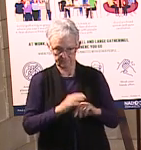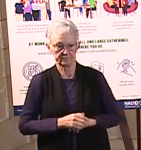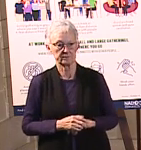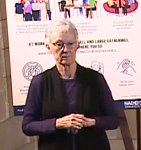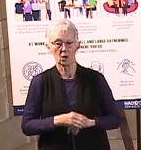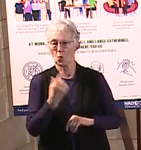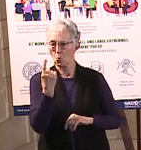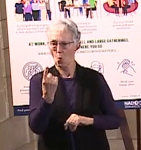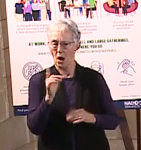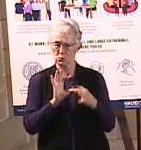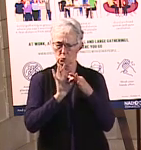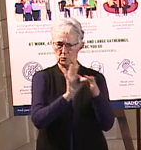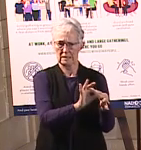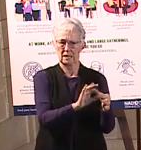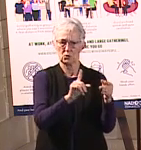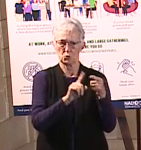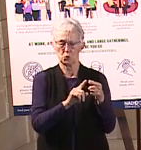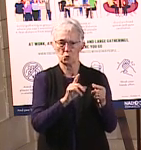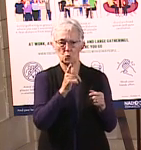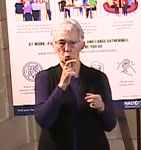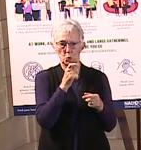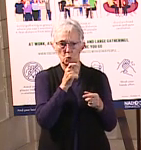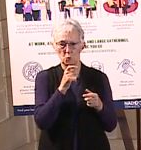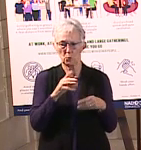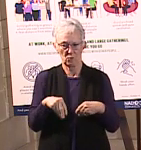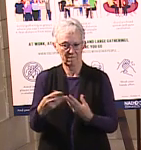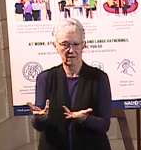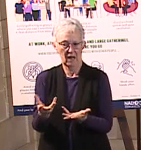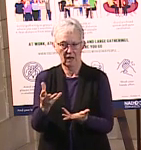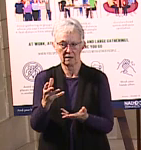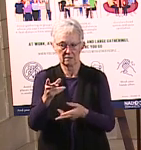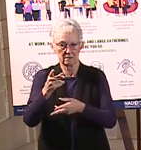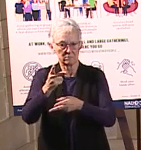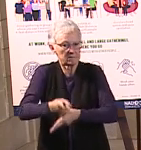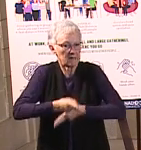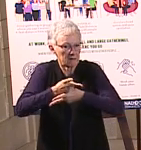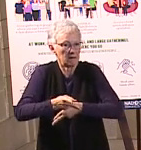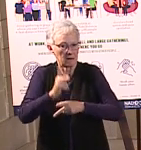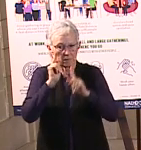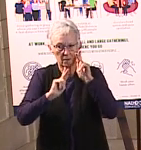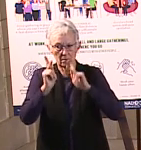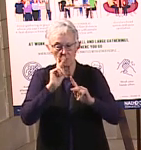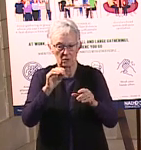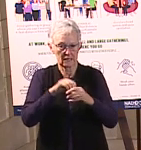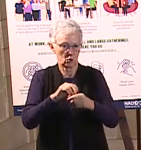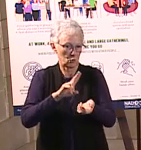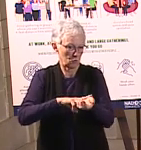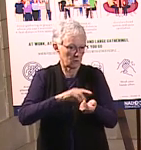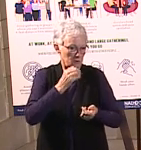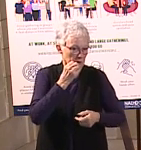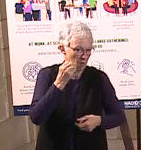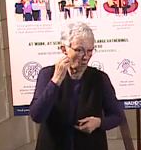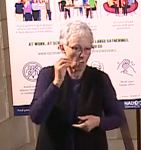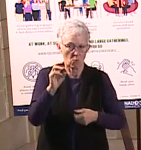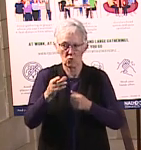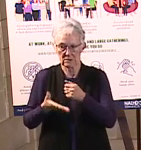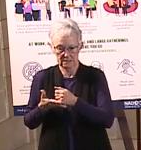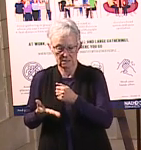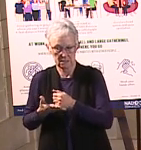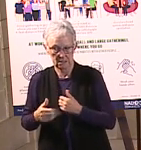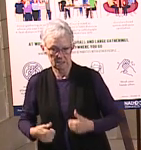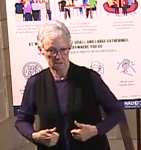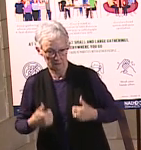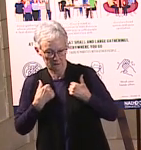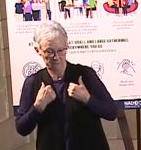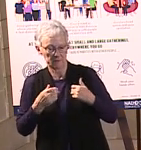caregivers. Now, our long-term care facilities have been put on a lot of pressure over the course of this pandemic